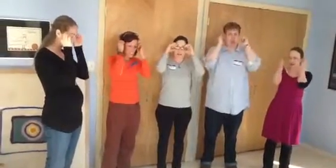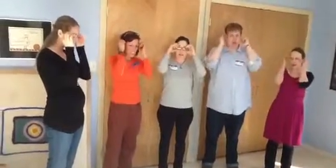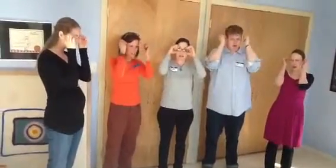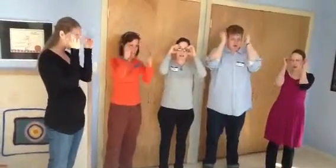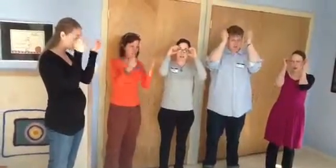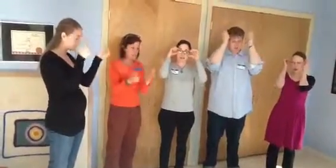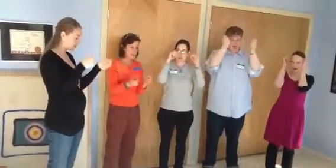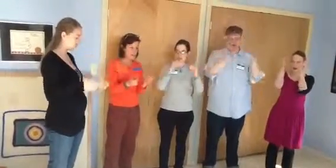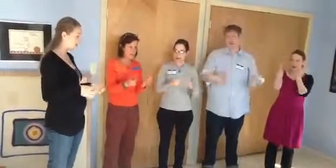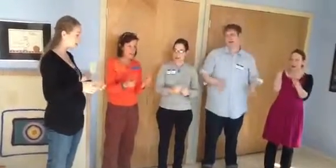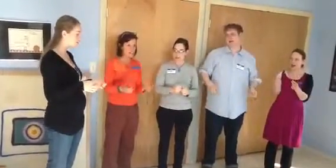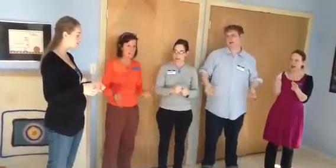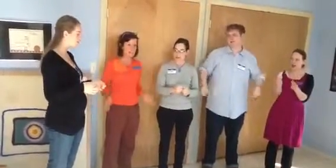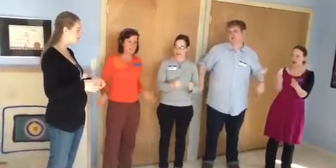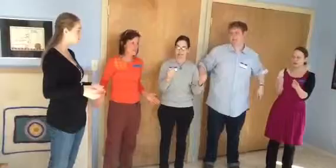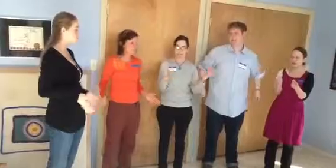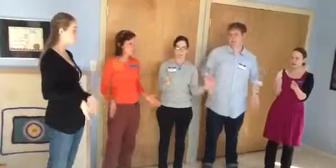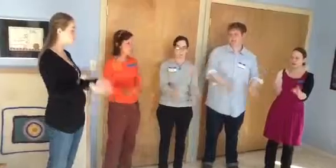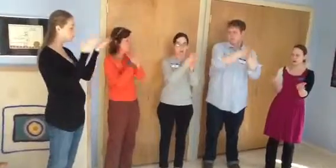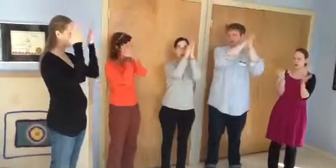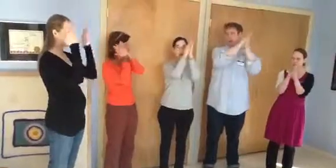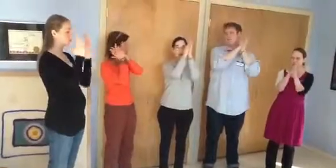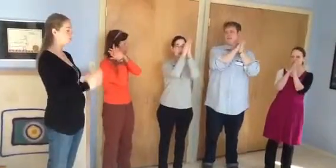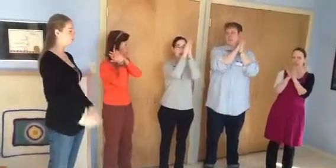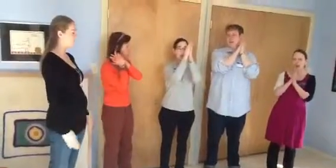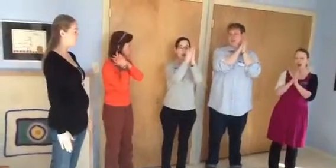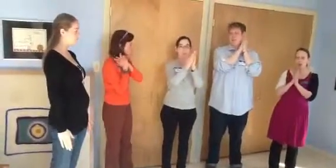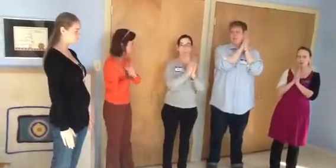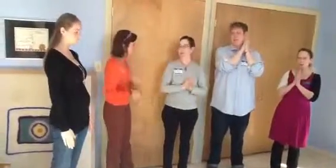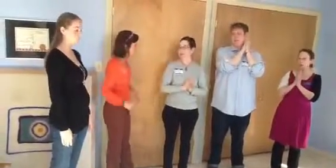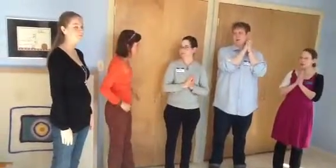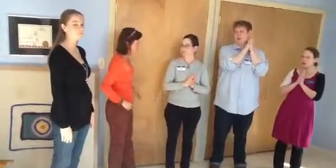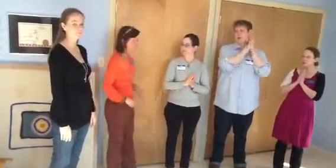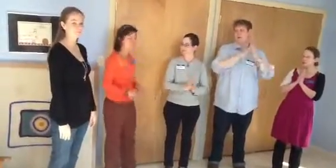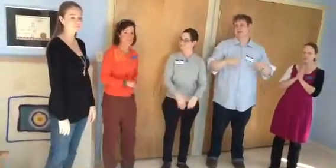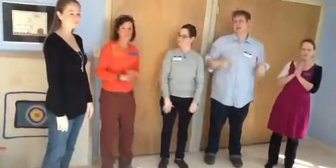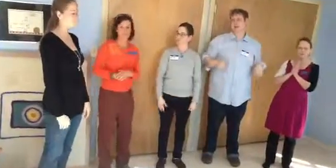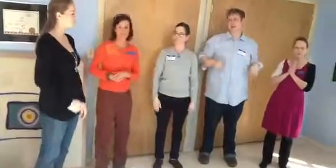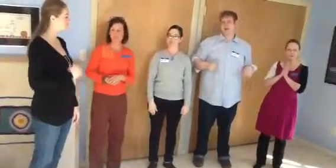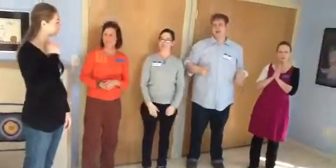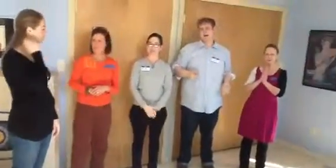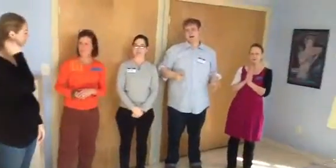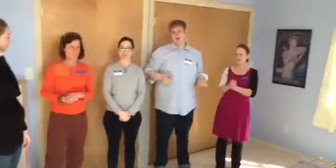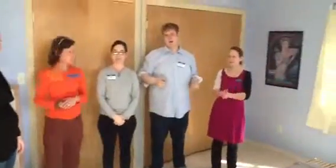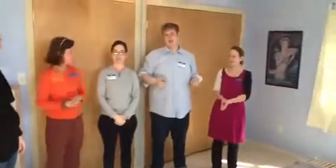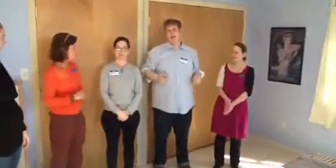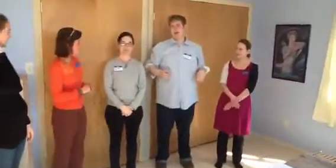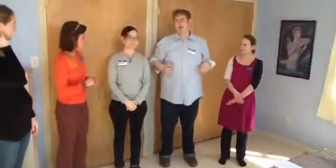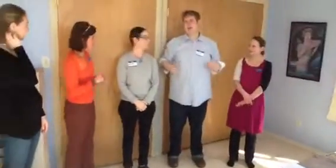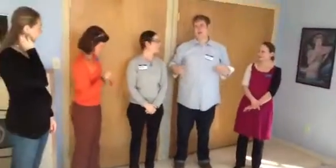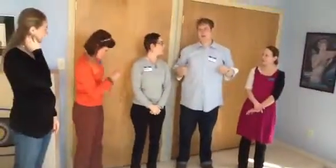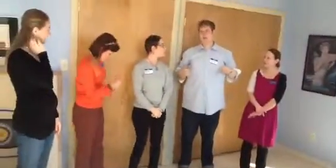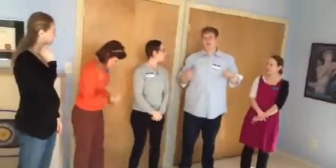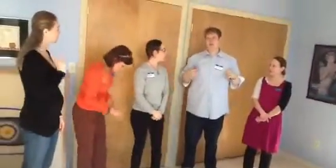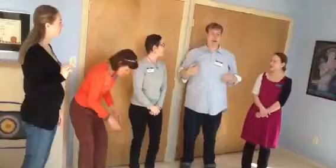take off my glasses and whoops, so comes my book. Yay. Okay, Matt. The